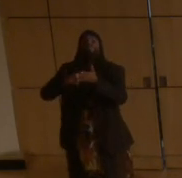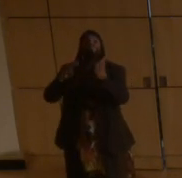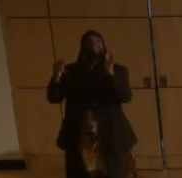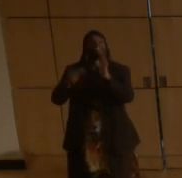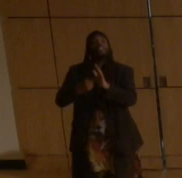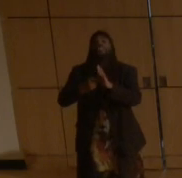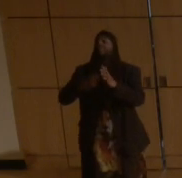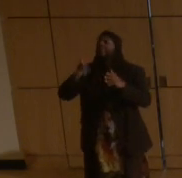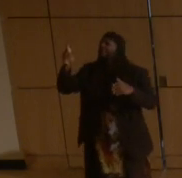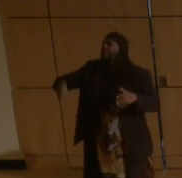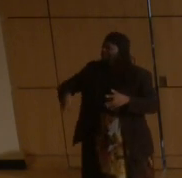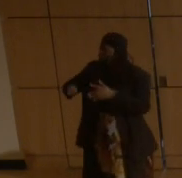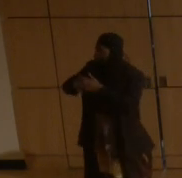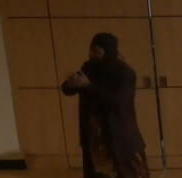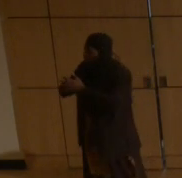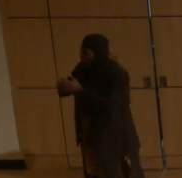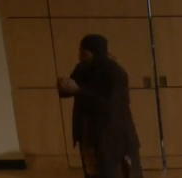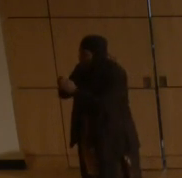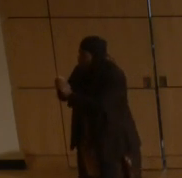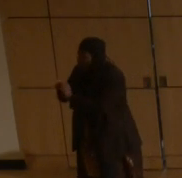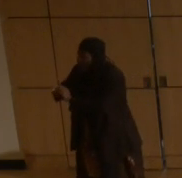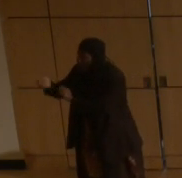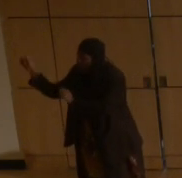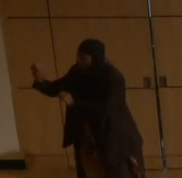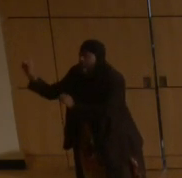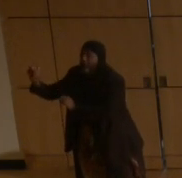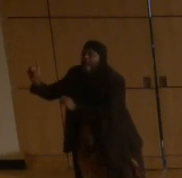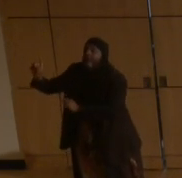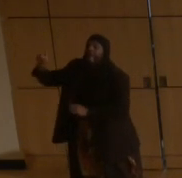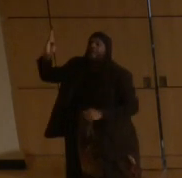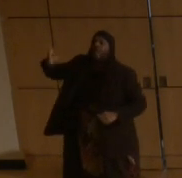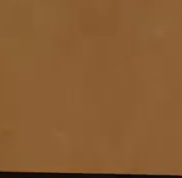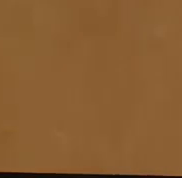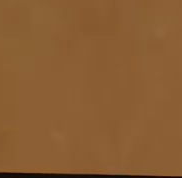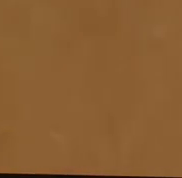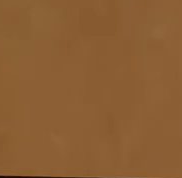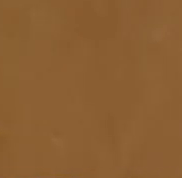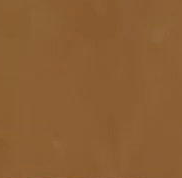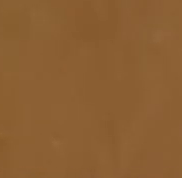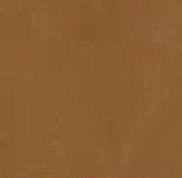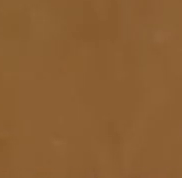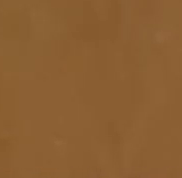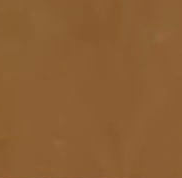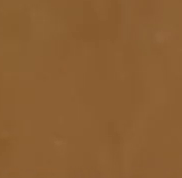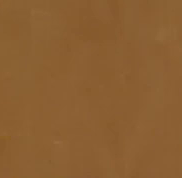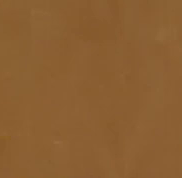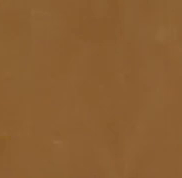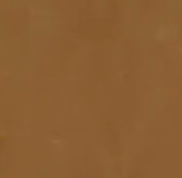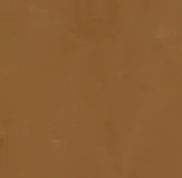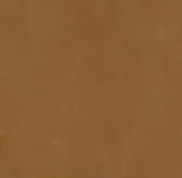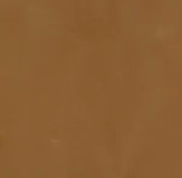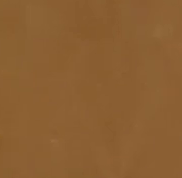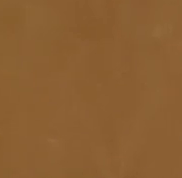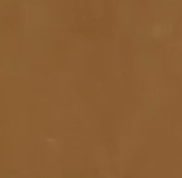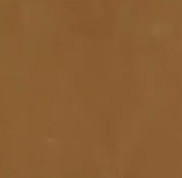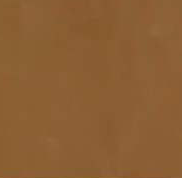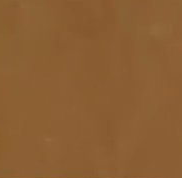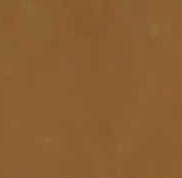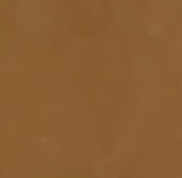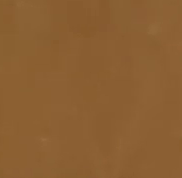it to start than right here in Baltimore, which I hold in my